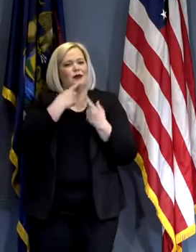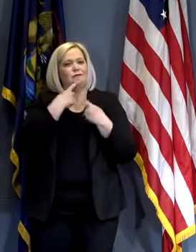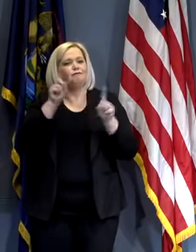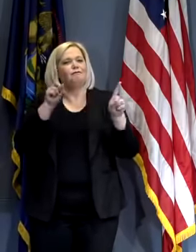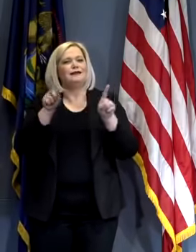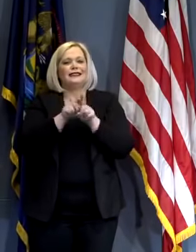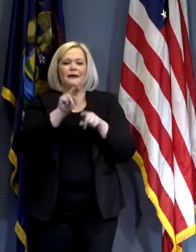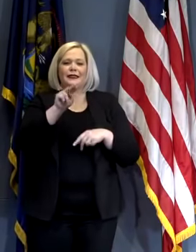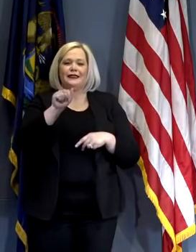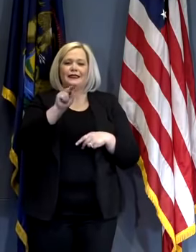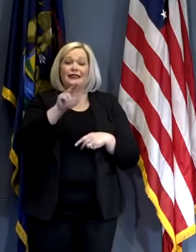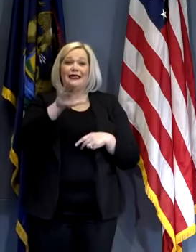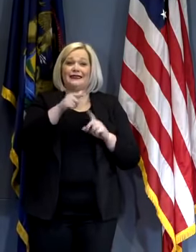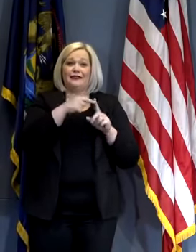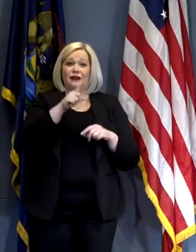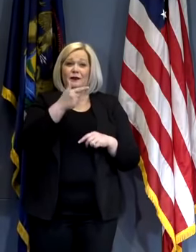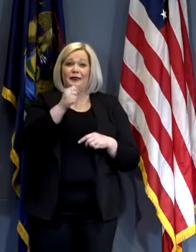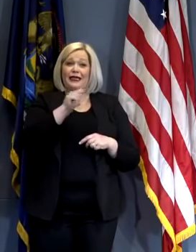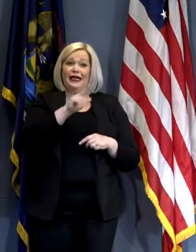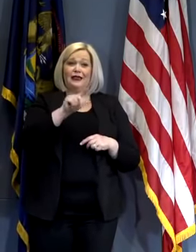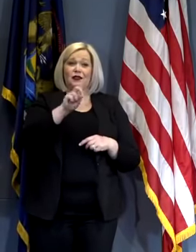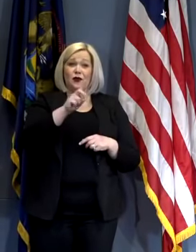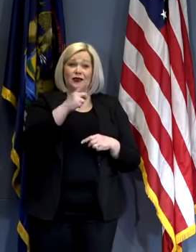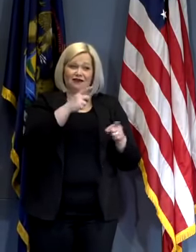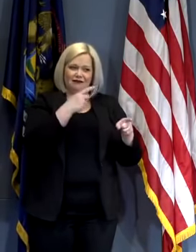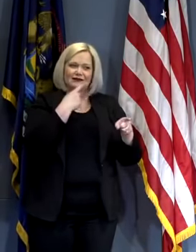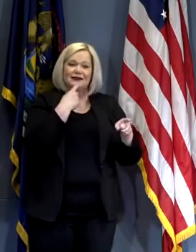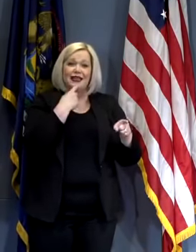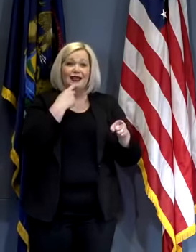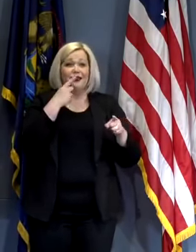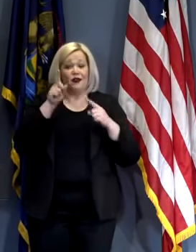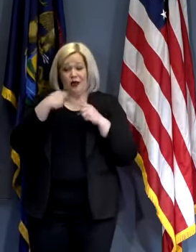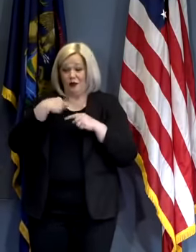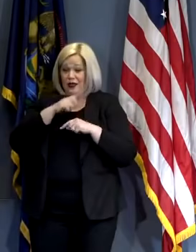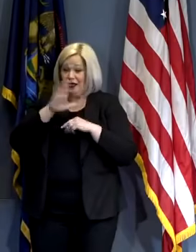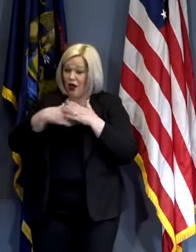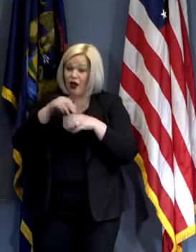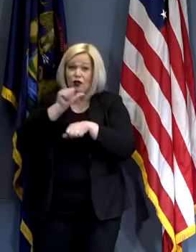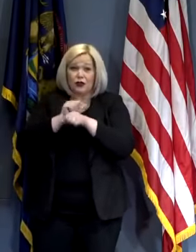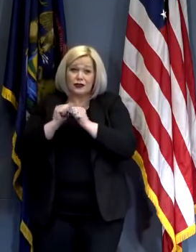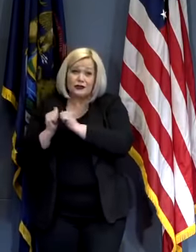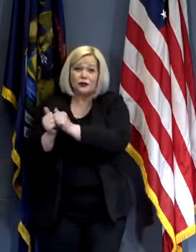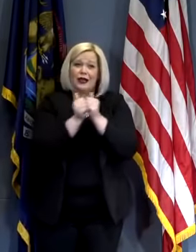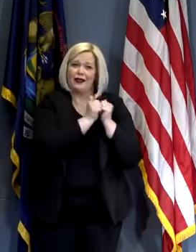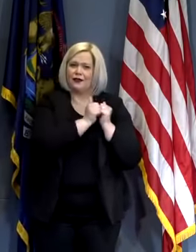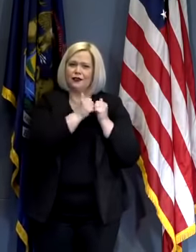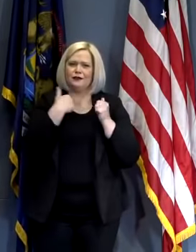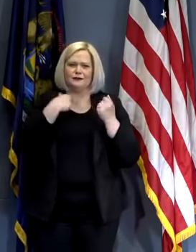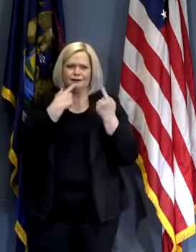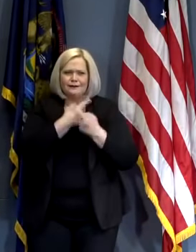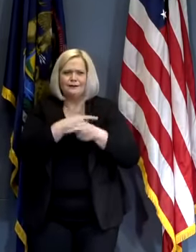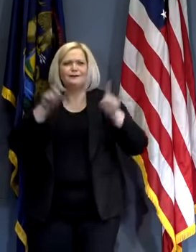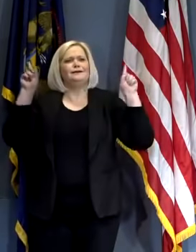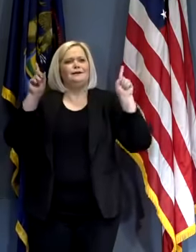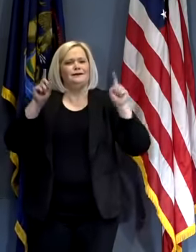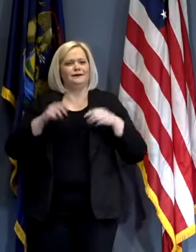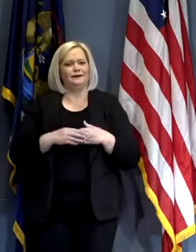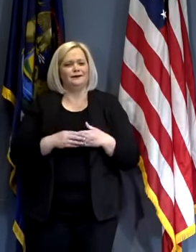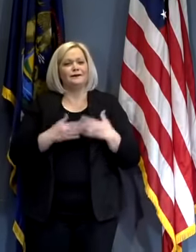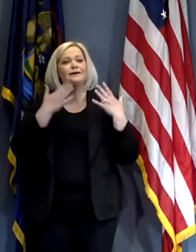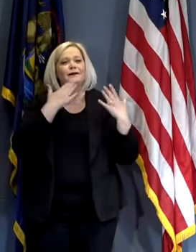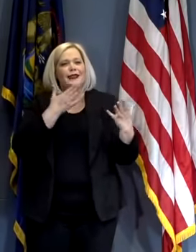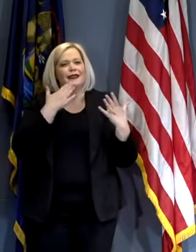from Gaylord said, it's amazing what we can do when we all pull together. Thank you, and let's keep it going. And with that,